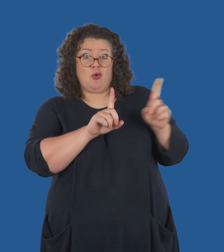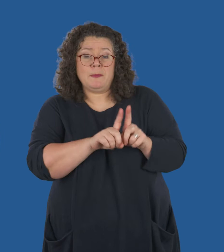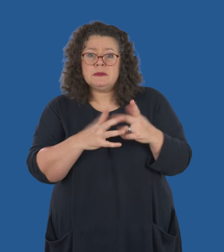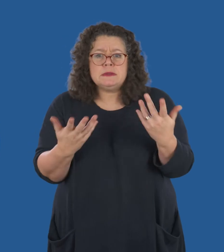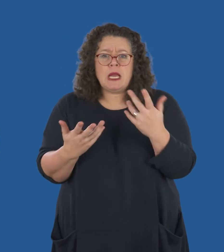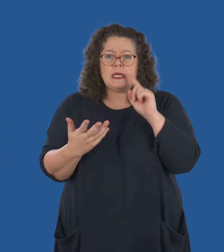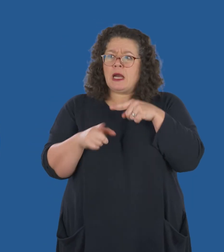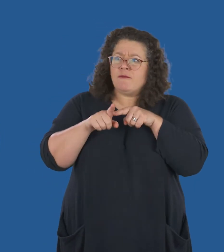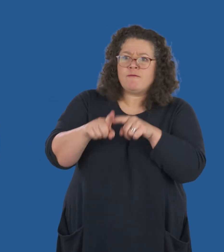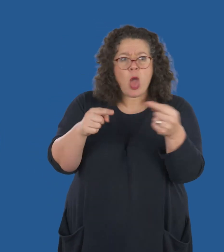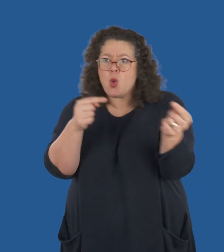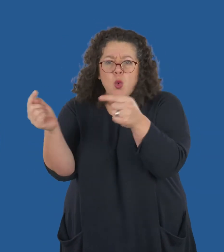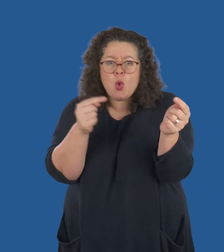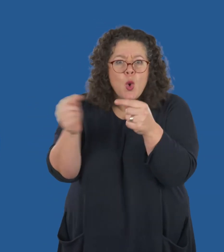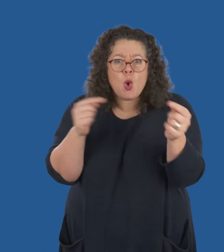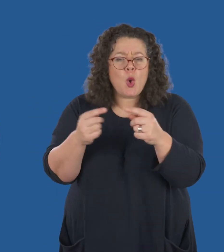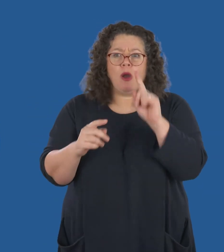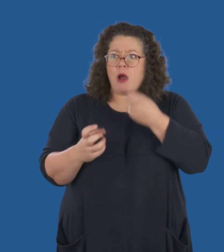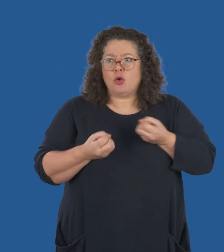follow and contribute to the debate.